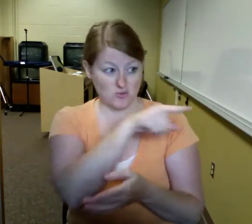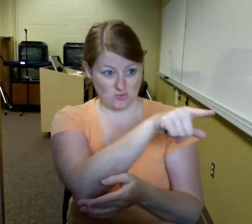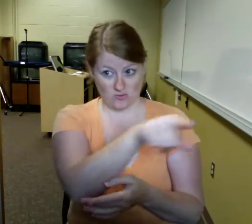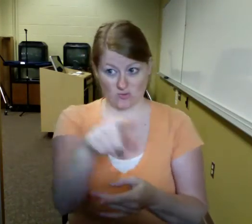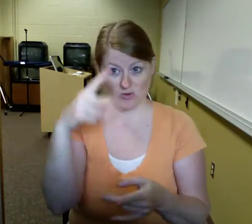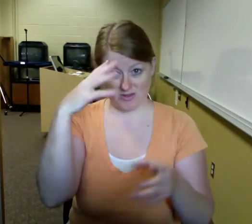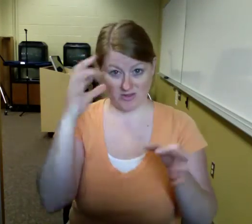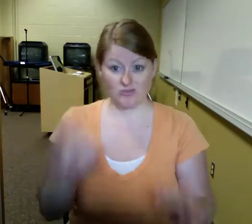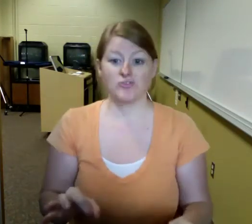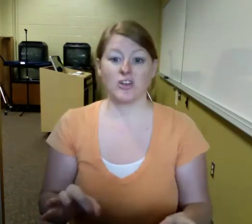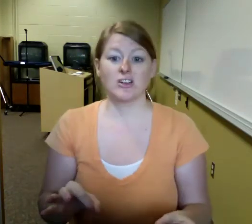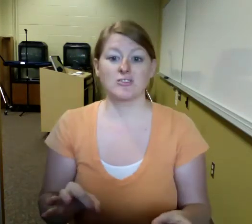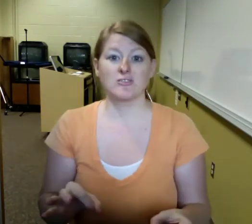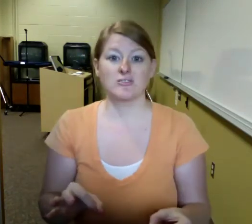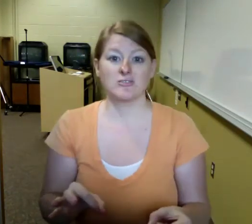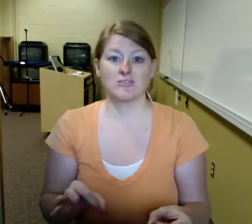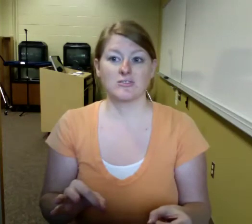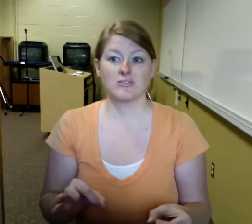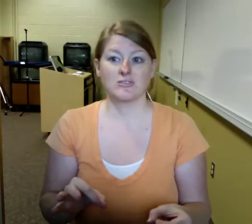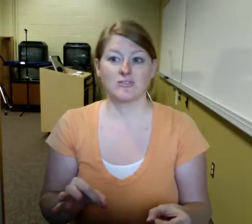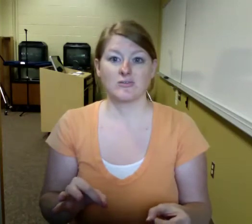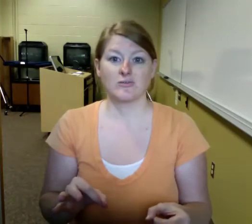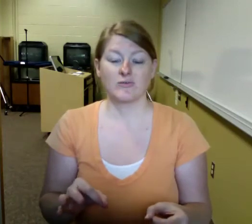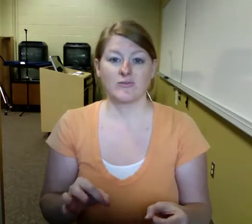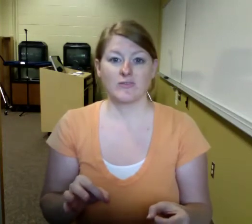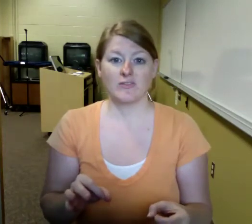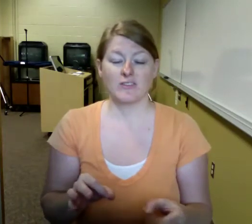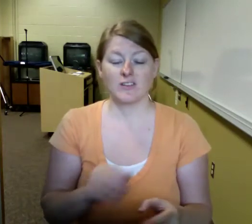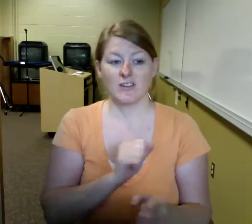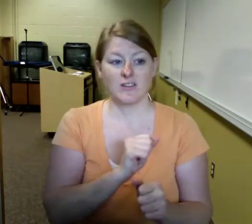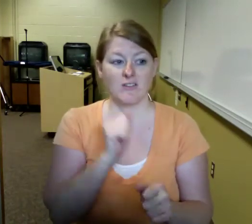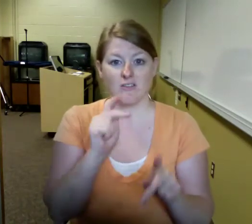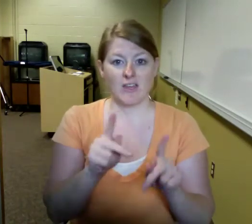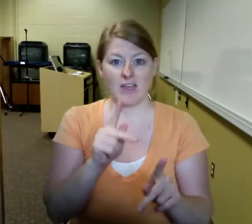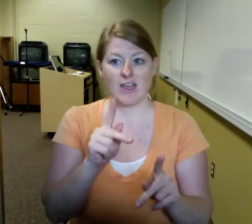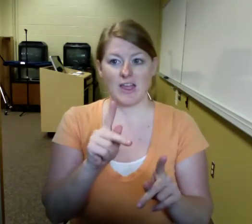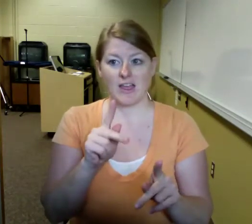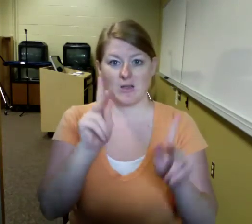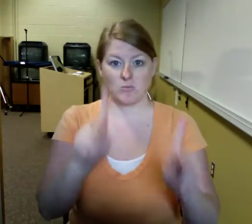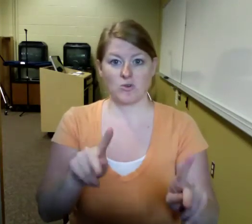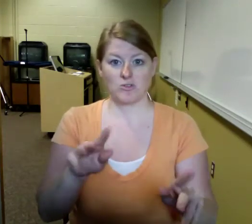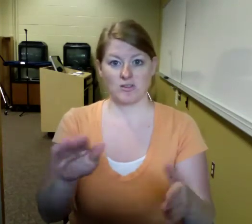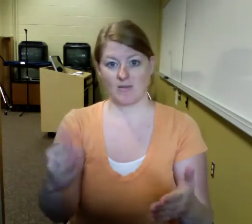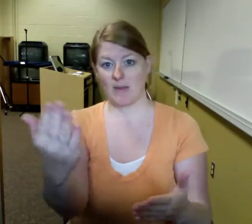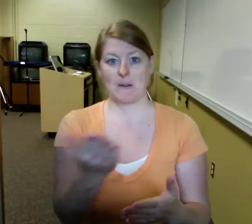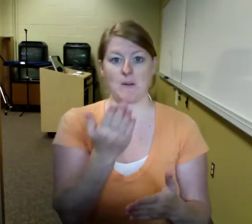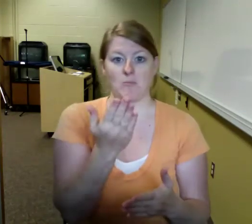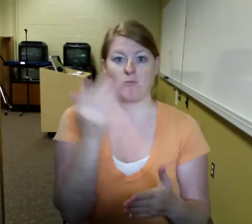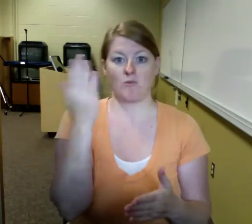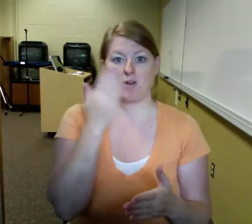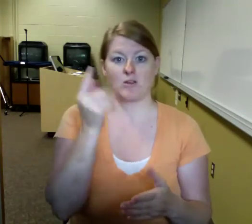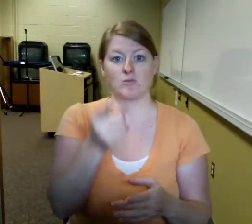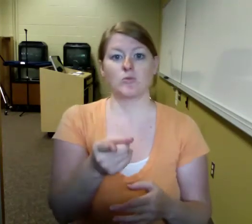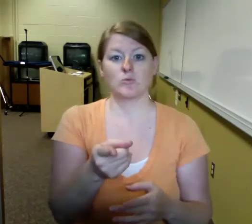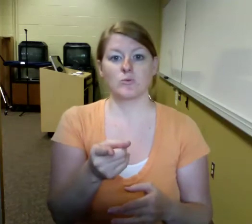any witness that appears before you. It is your duty as jurors to recall, to consider, and to